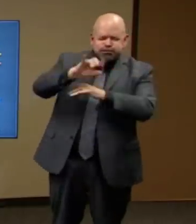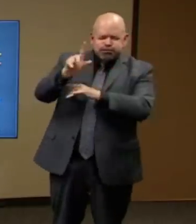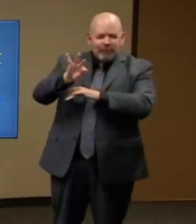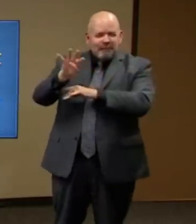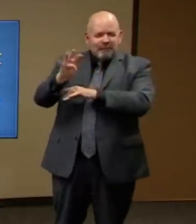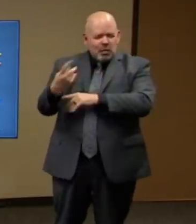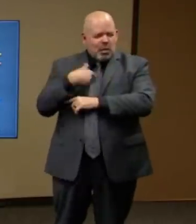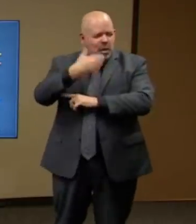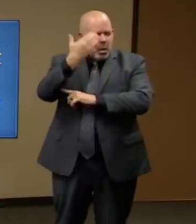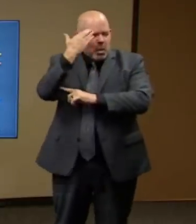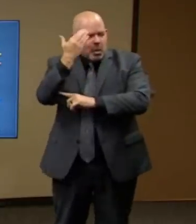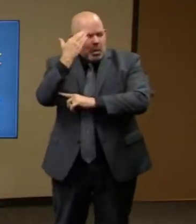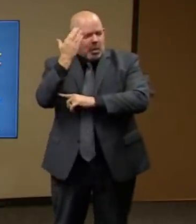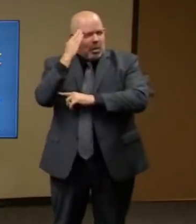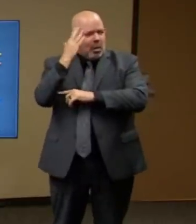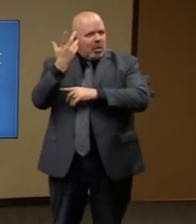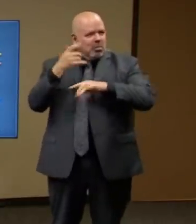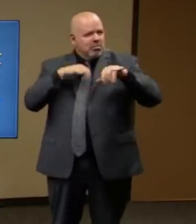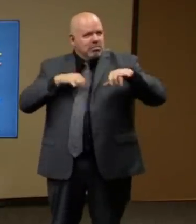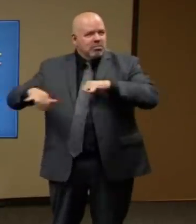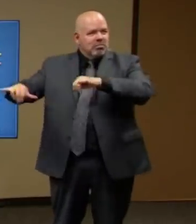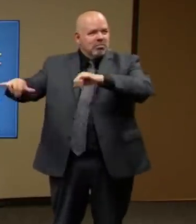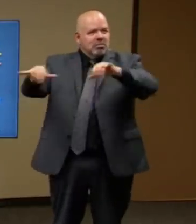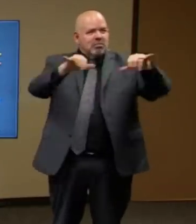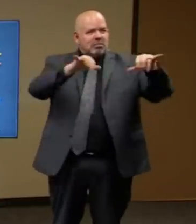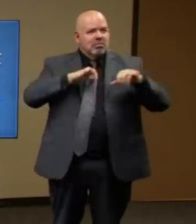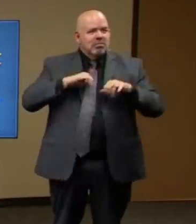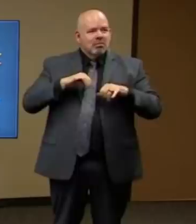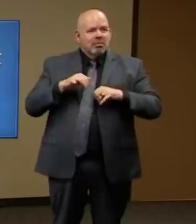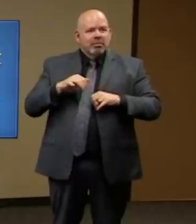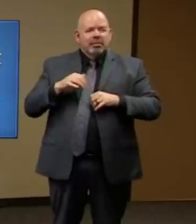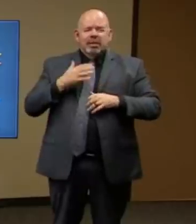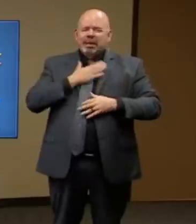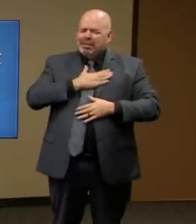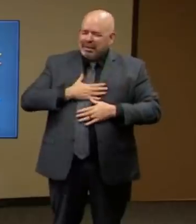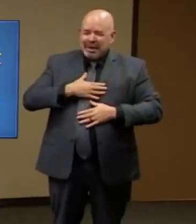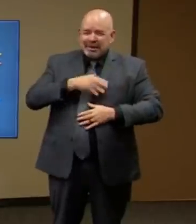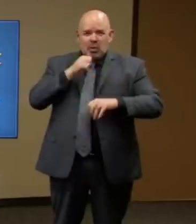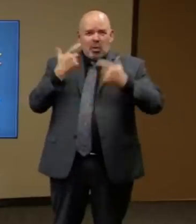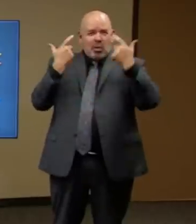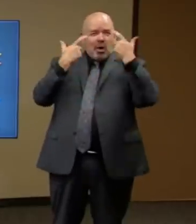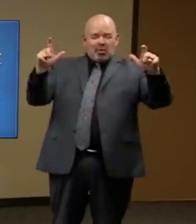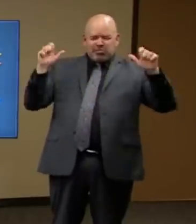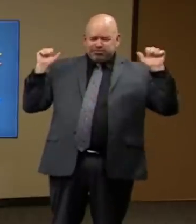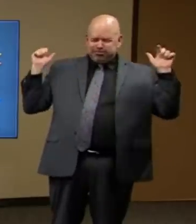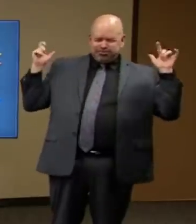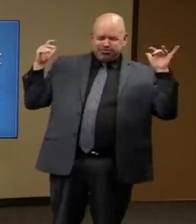just the people you're around every day so that we have our best chance of this not getting a lot worse 2 weeks from now.